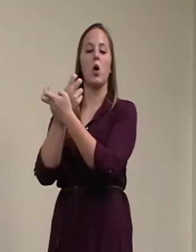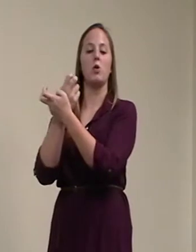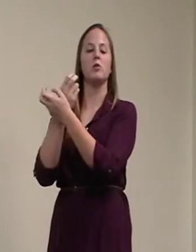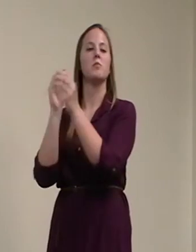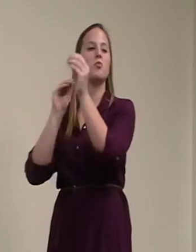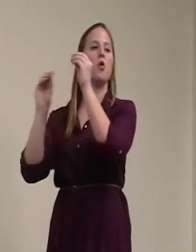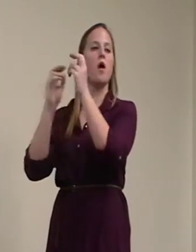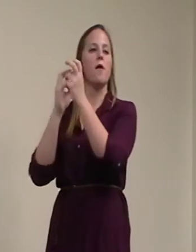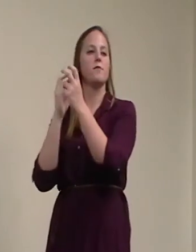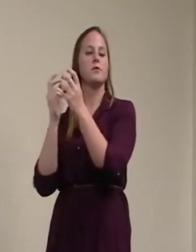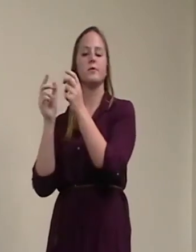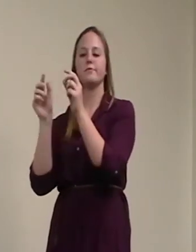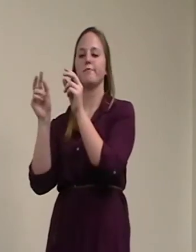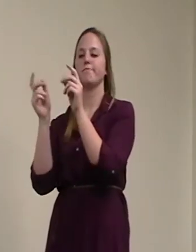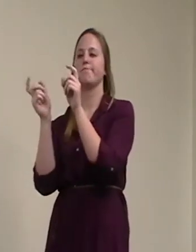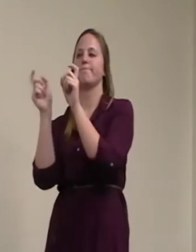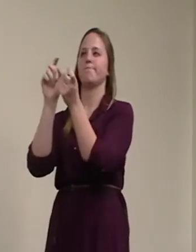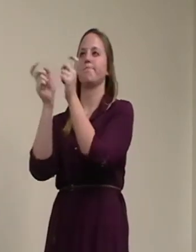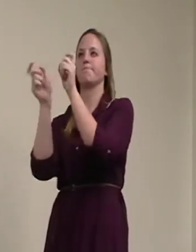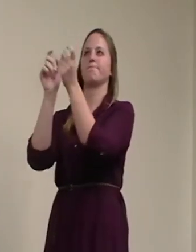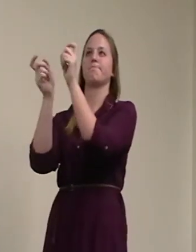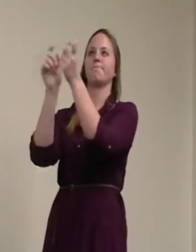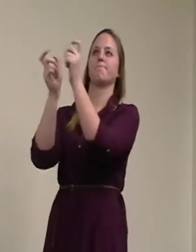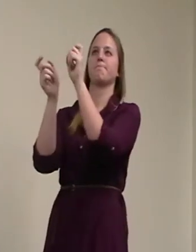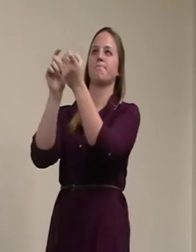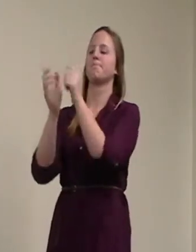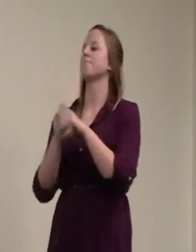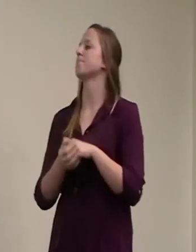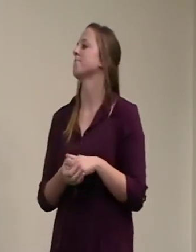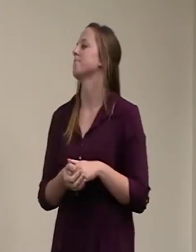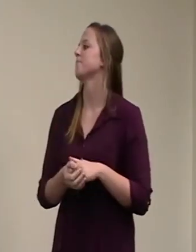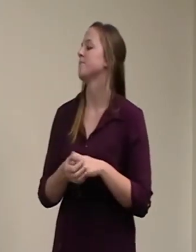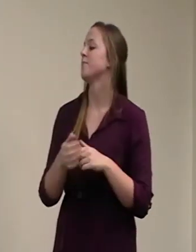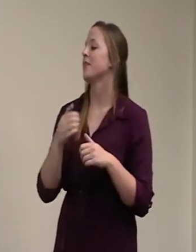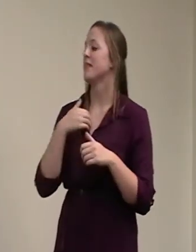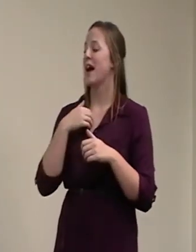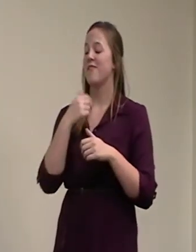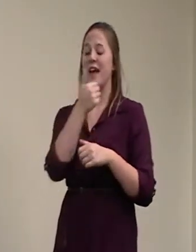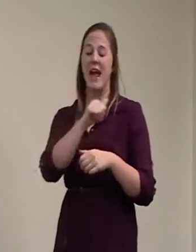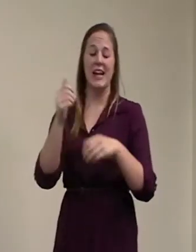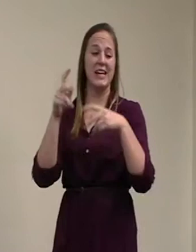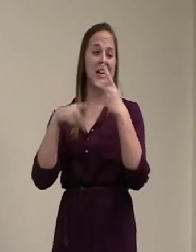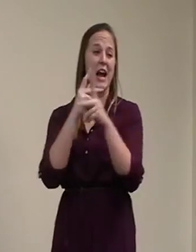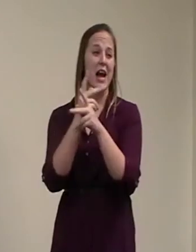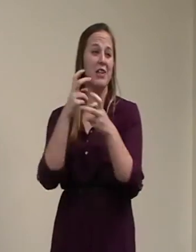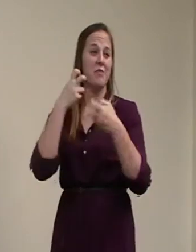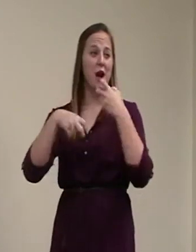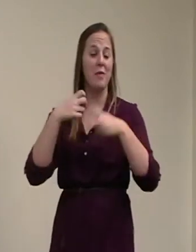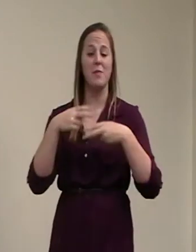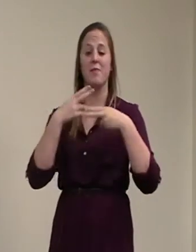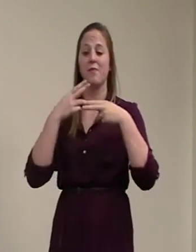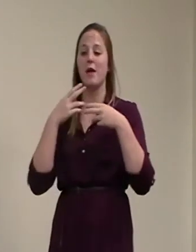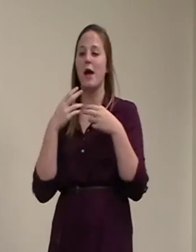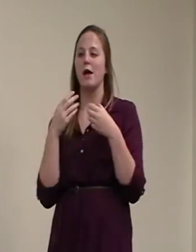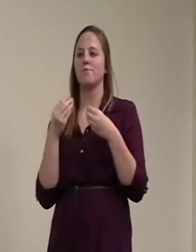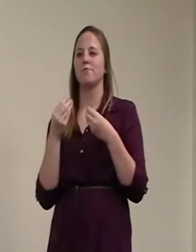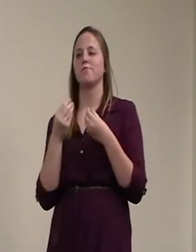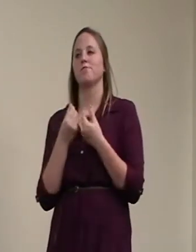system. If you have any type of problem that causes a hearing loss in this part of the ear, it's called a conductive hearing loss.